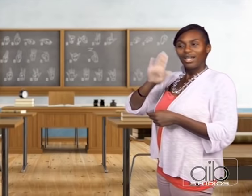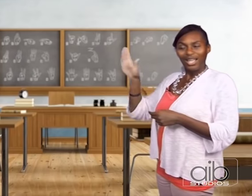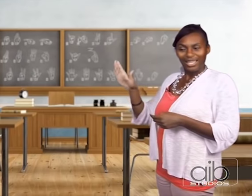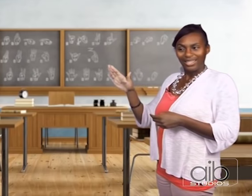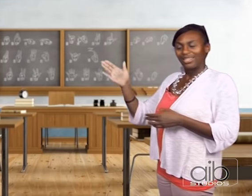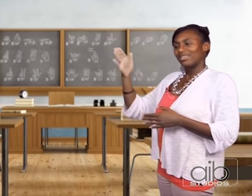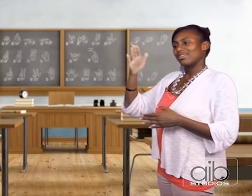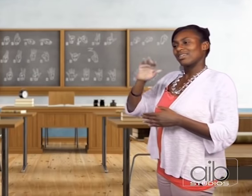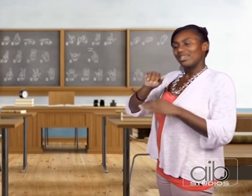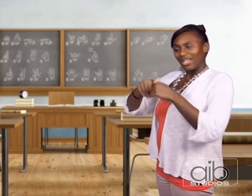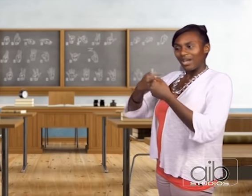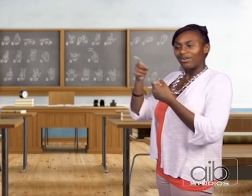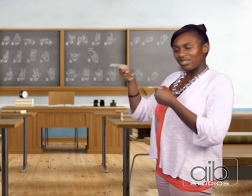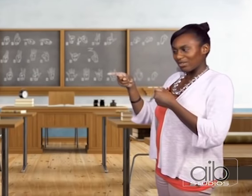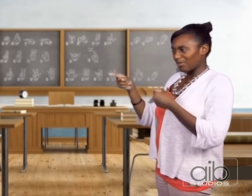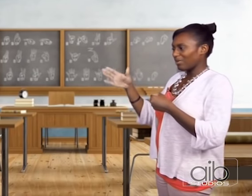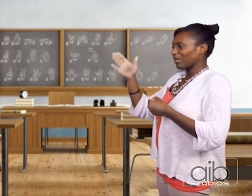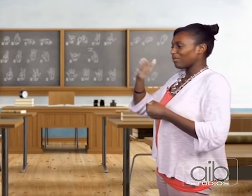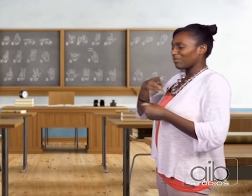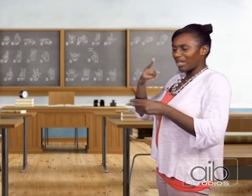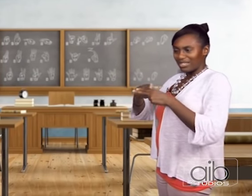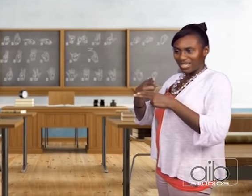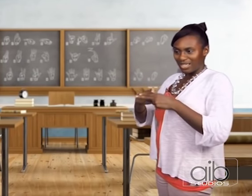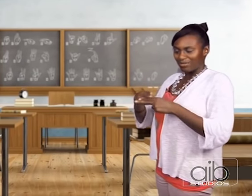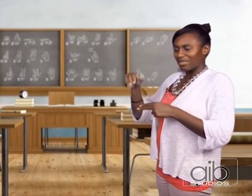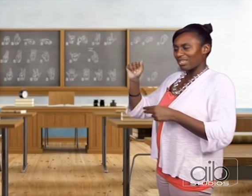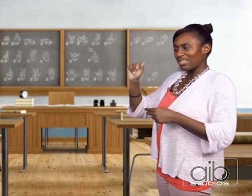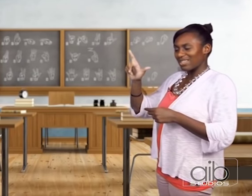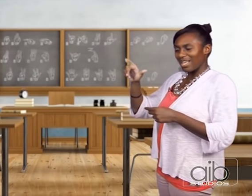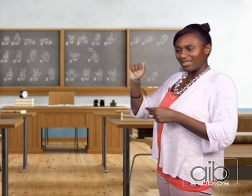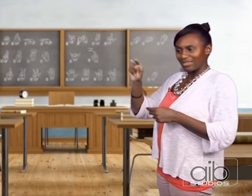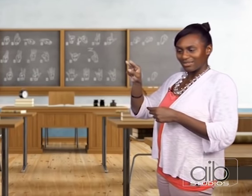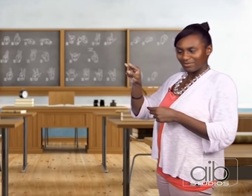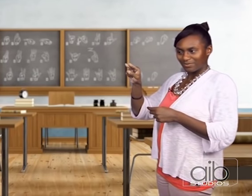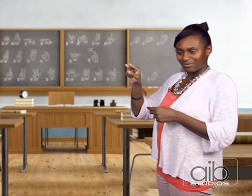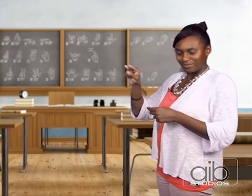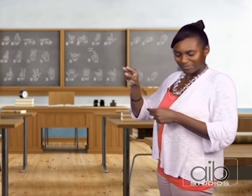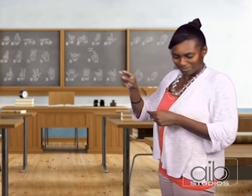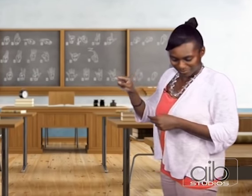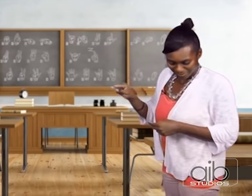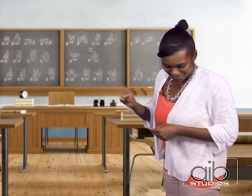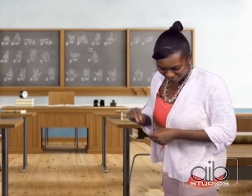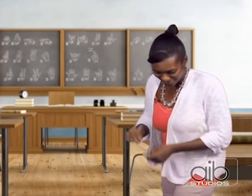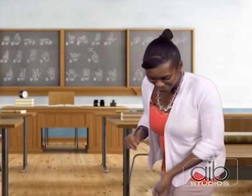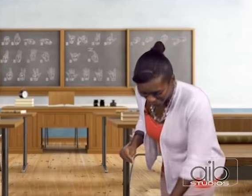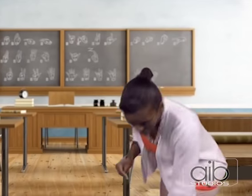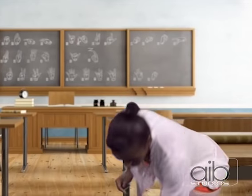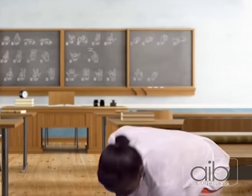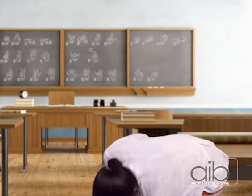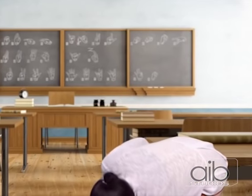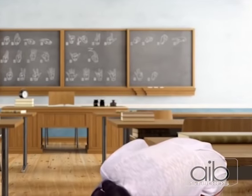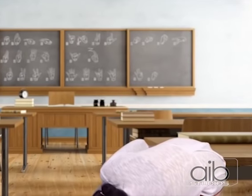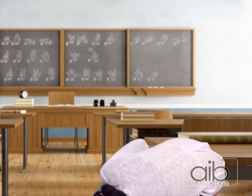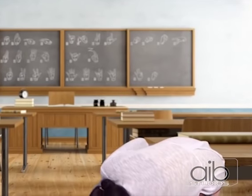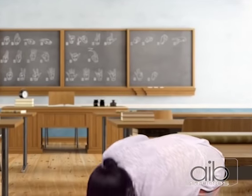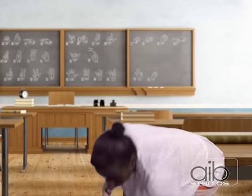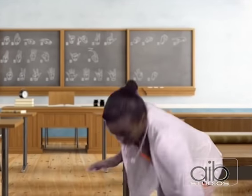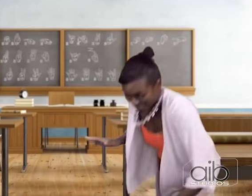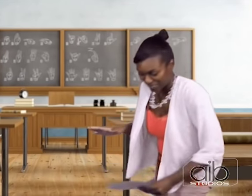hi, how are you? My name is Alan. And let me get my paper right here to make